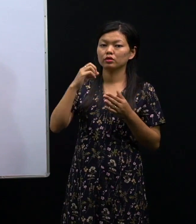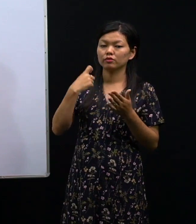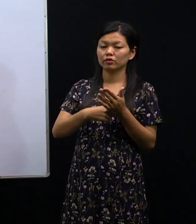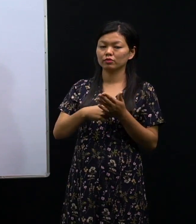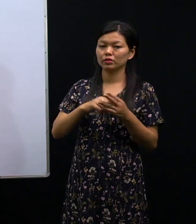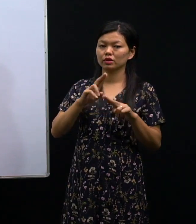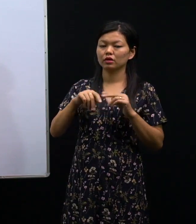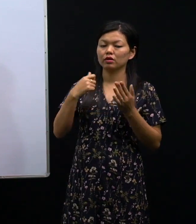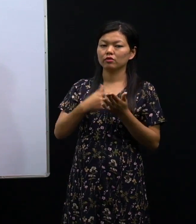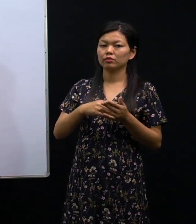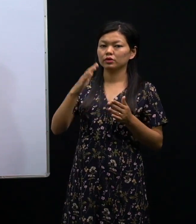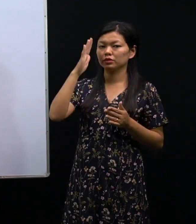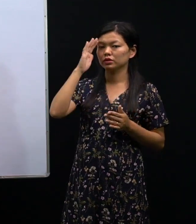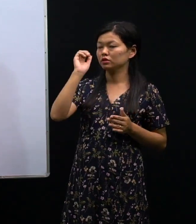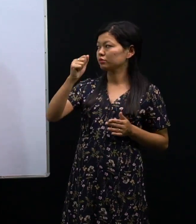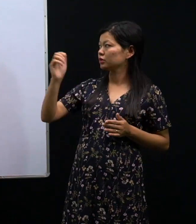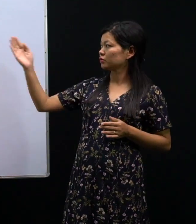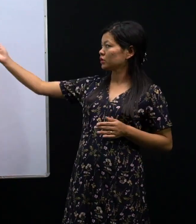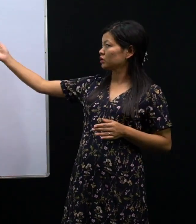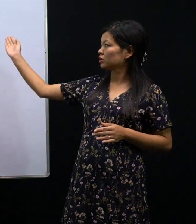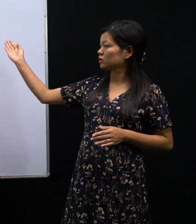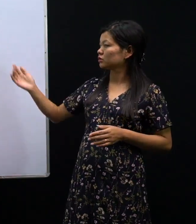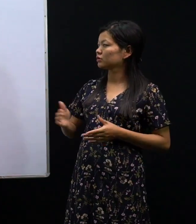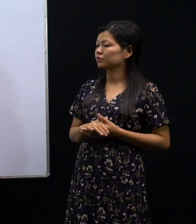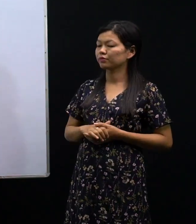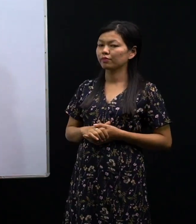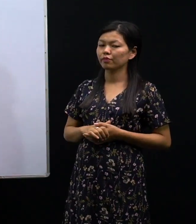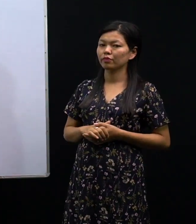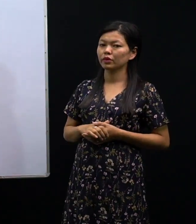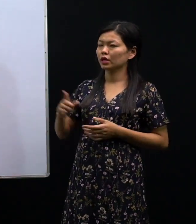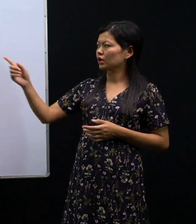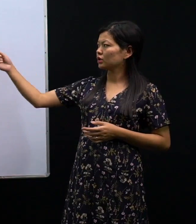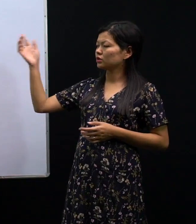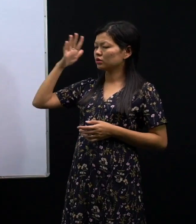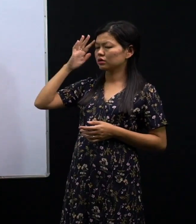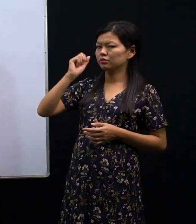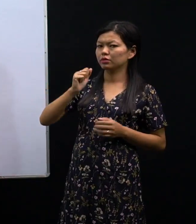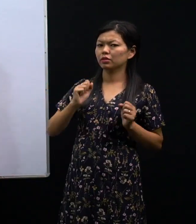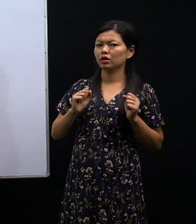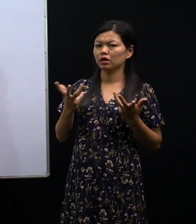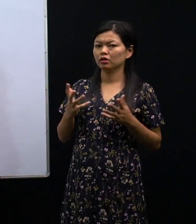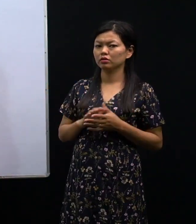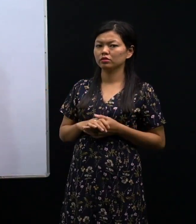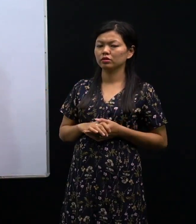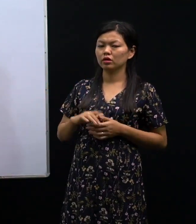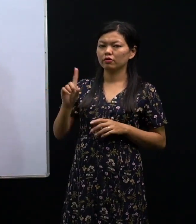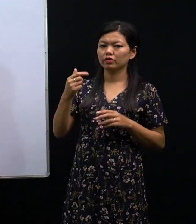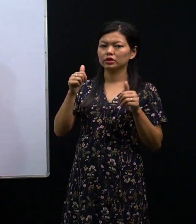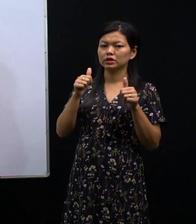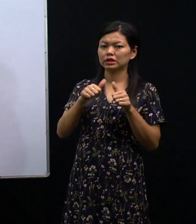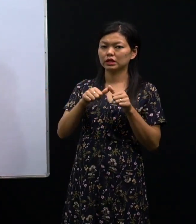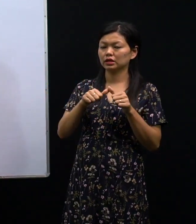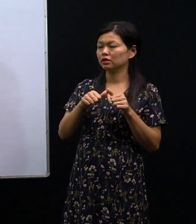binomial theorem. In class 11, it will really help you. Now look at here, how to remember this? Look at here, a first term is a